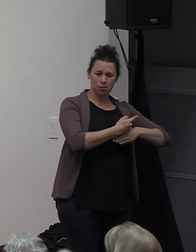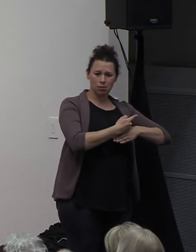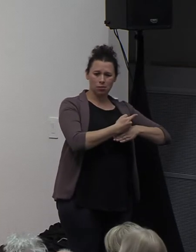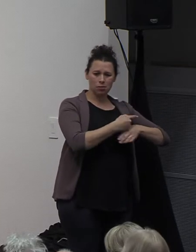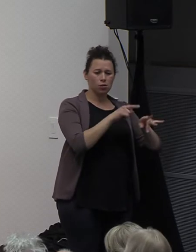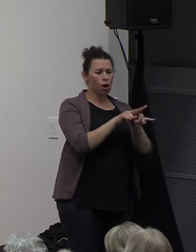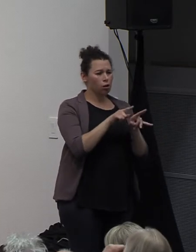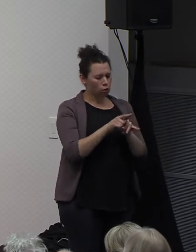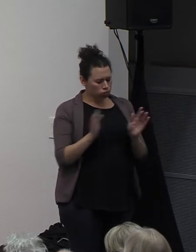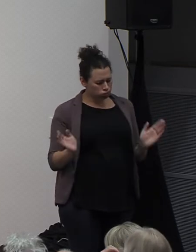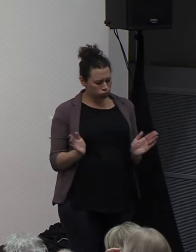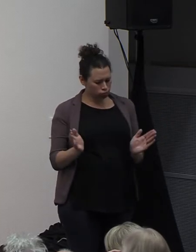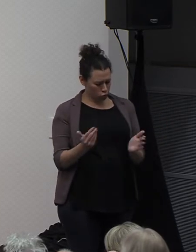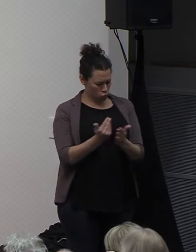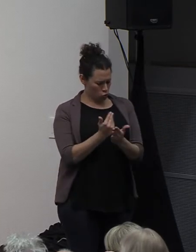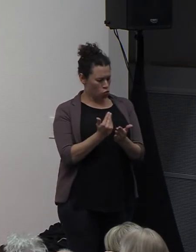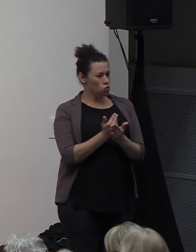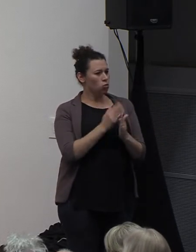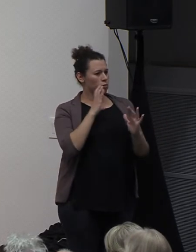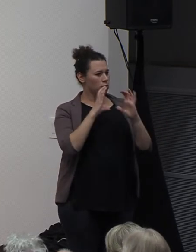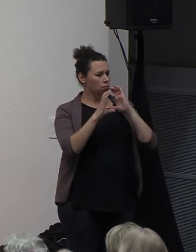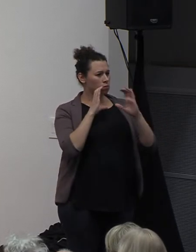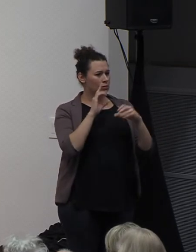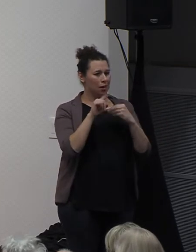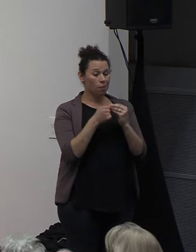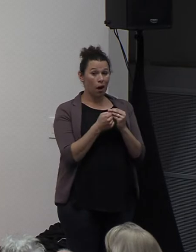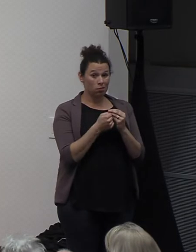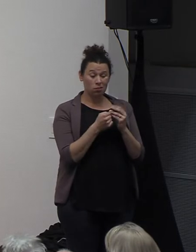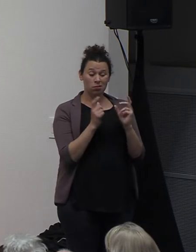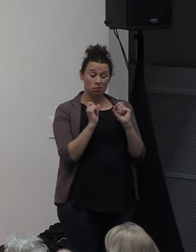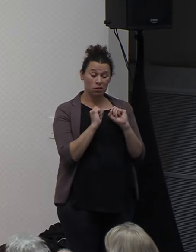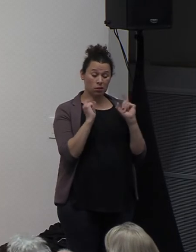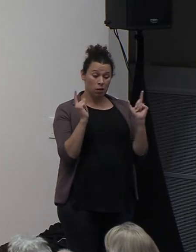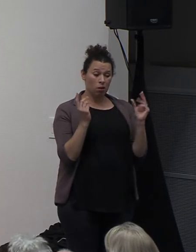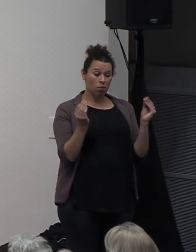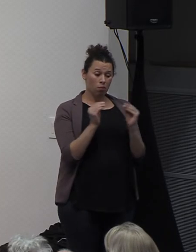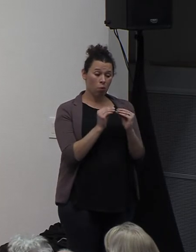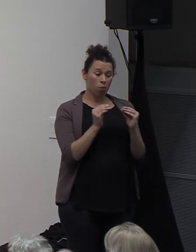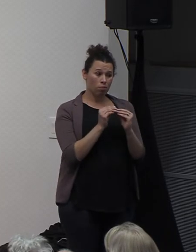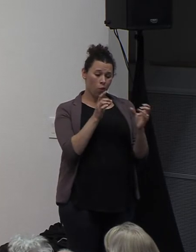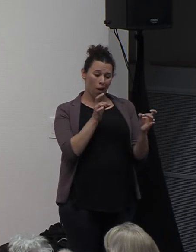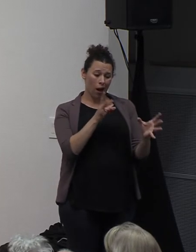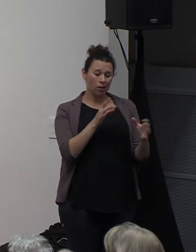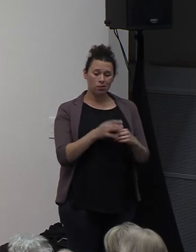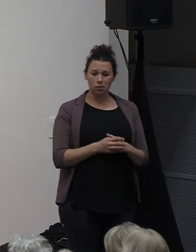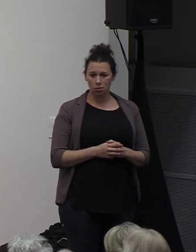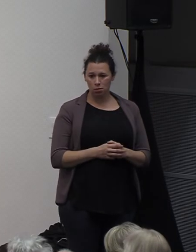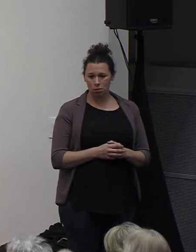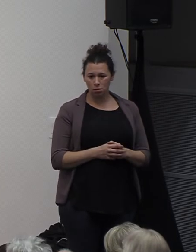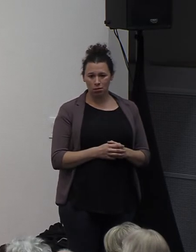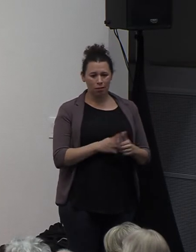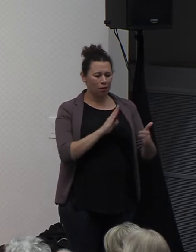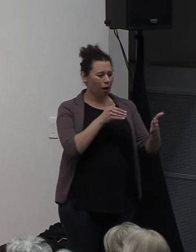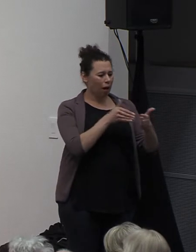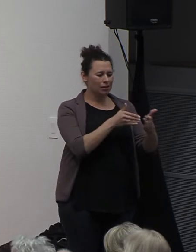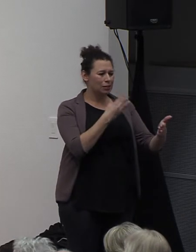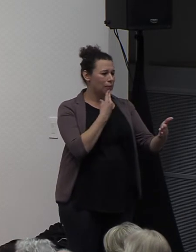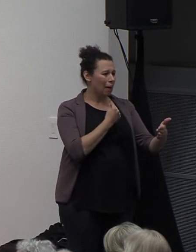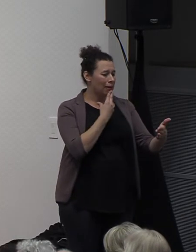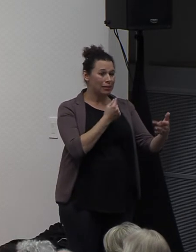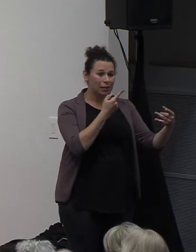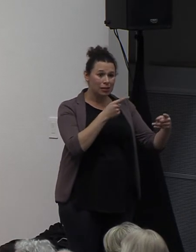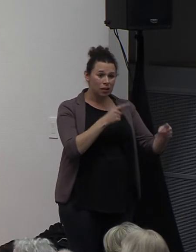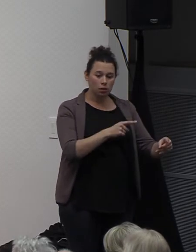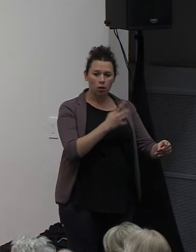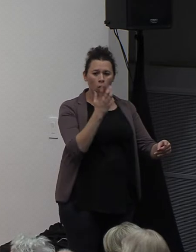provoke new dialogue around the alarming rise of hate in our society today. Anti-Semitic incidents hit a record